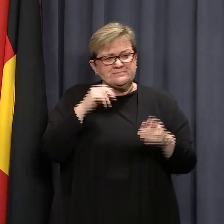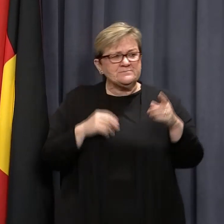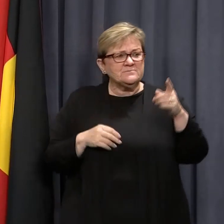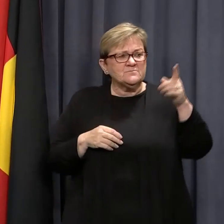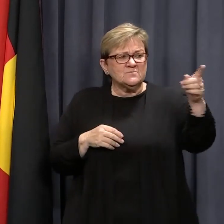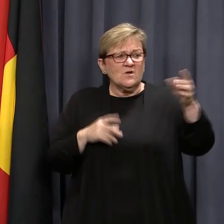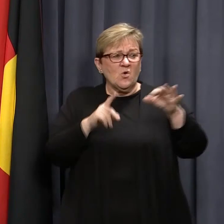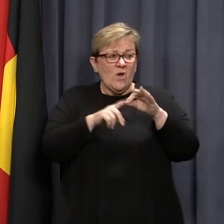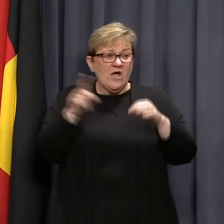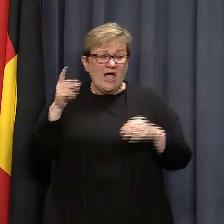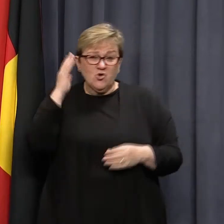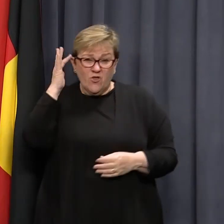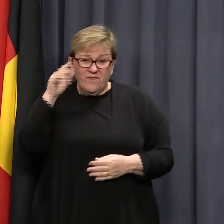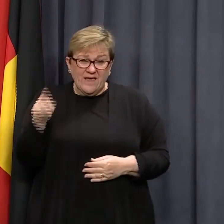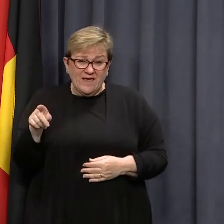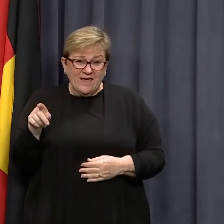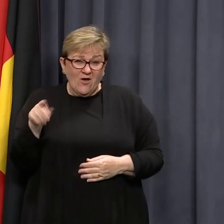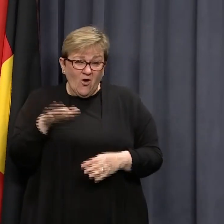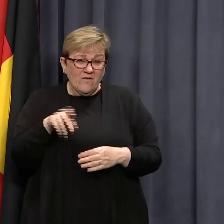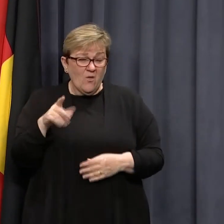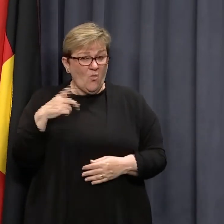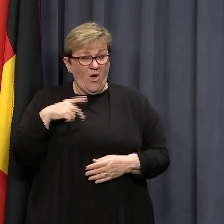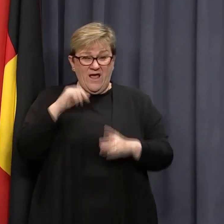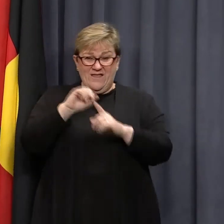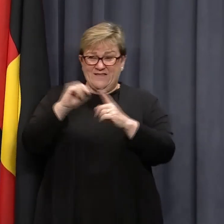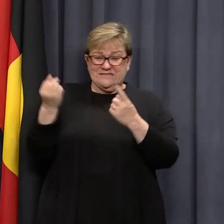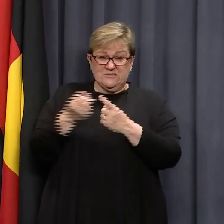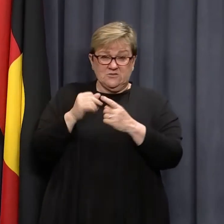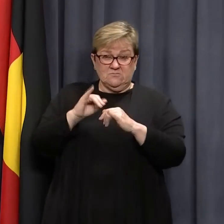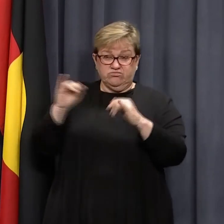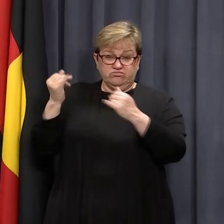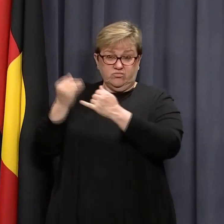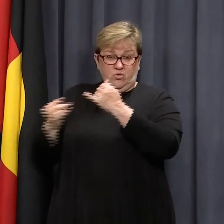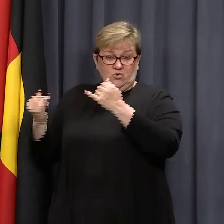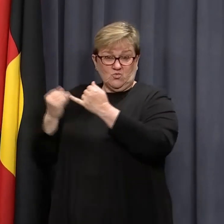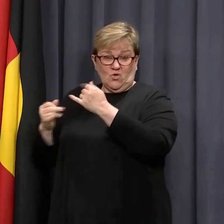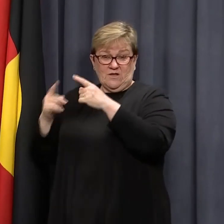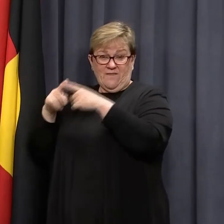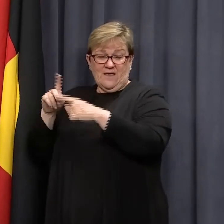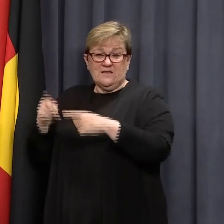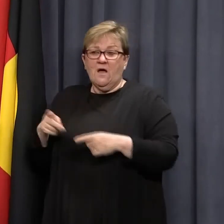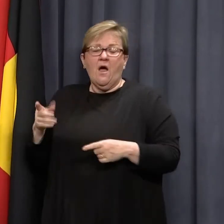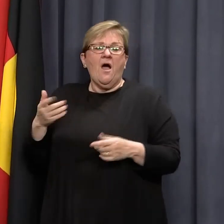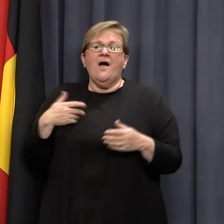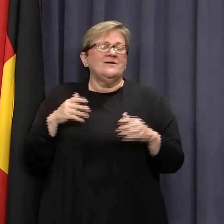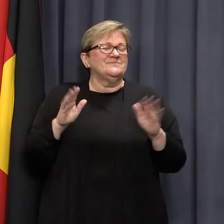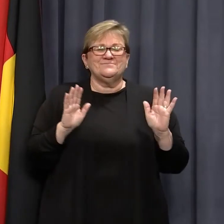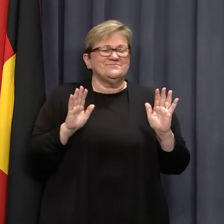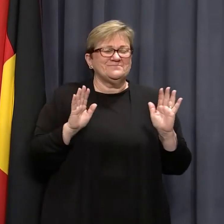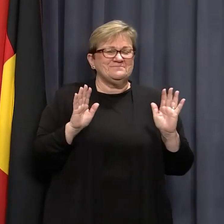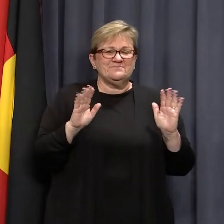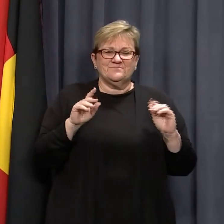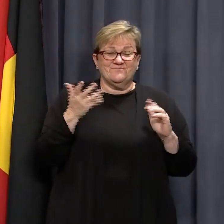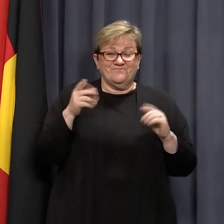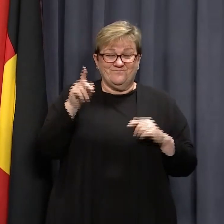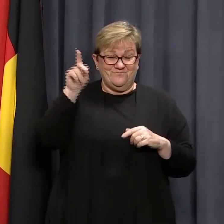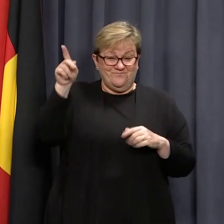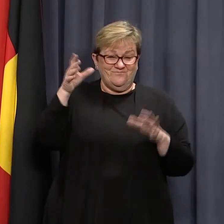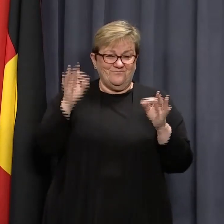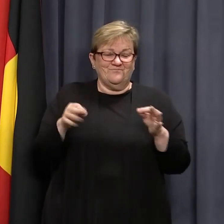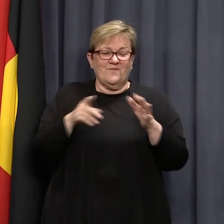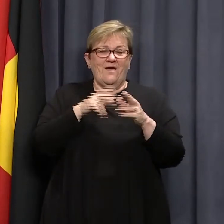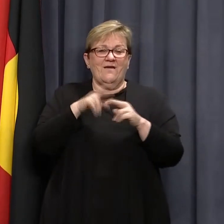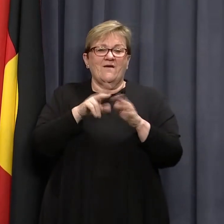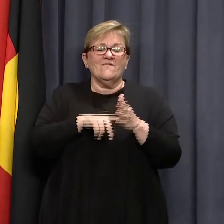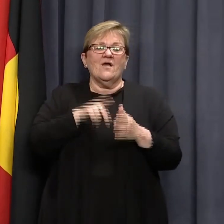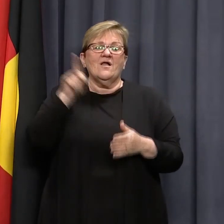you're thinking about though, considering that the situation is possibly getting worse? That's really a decision for the AFL